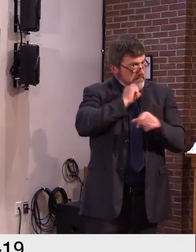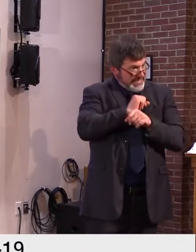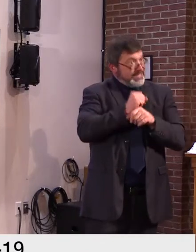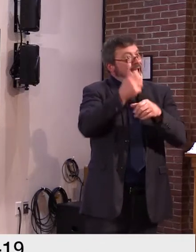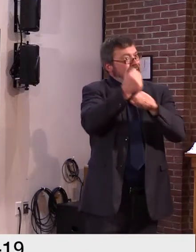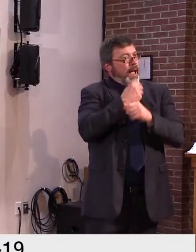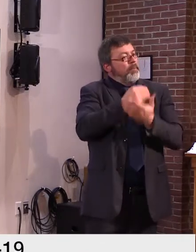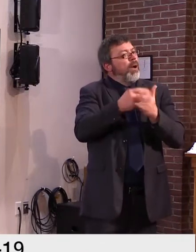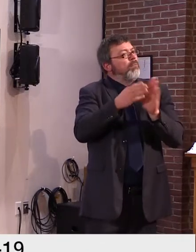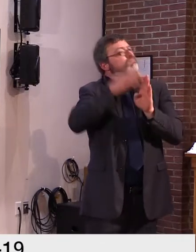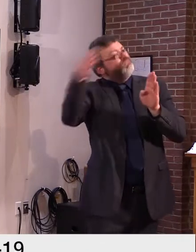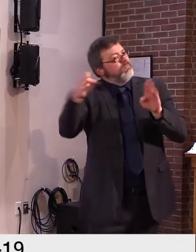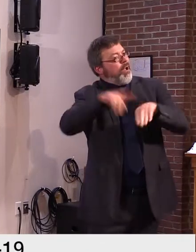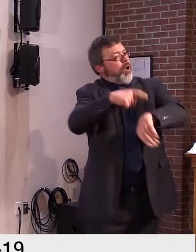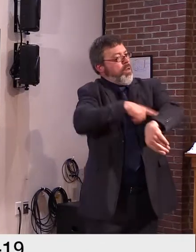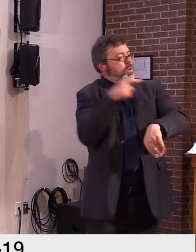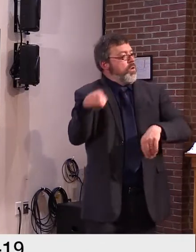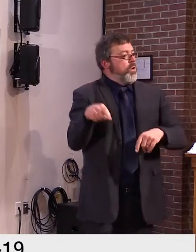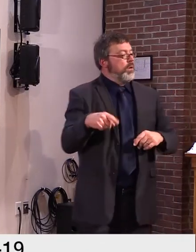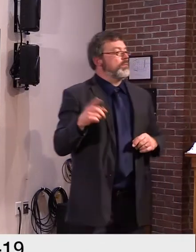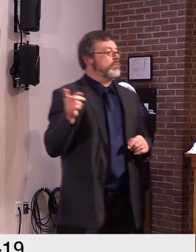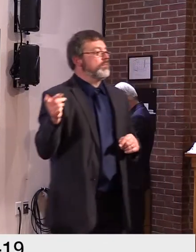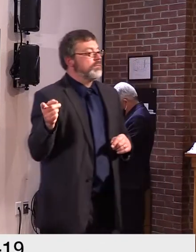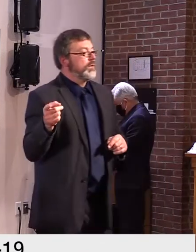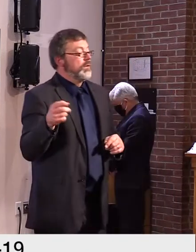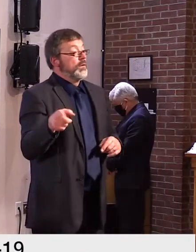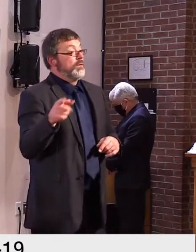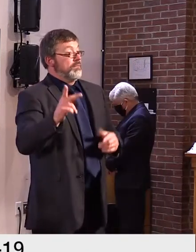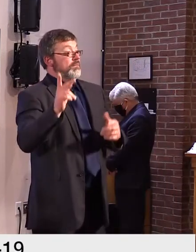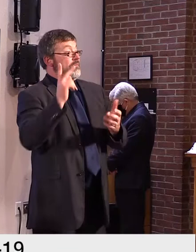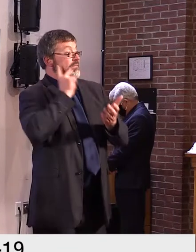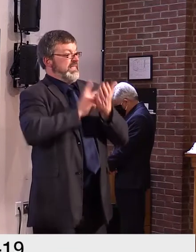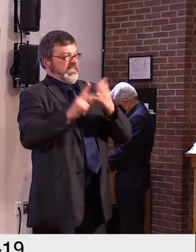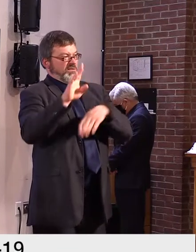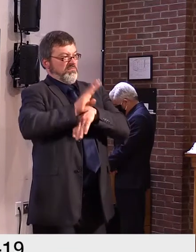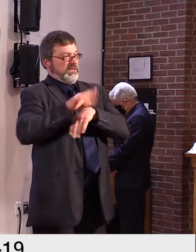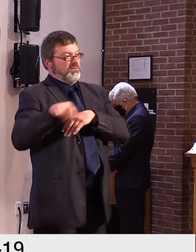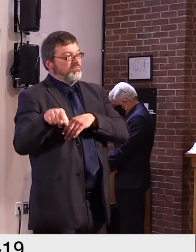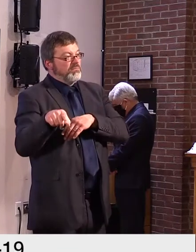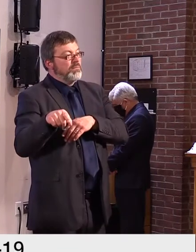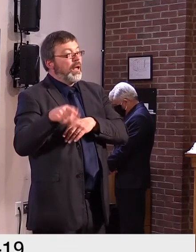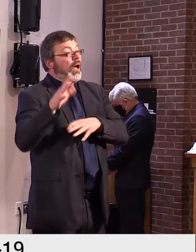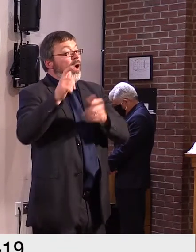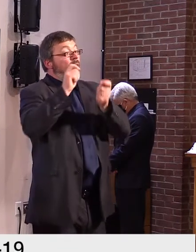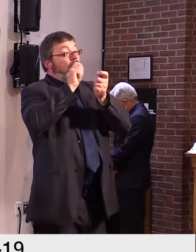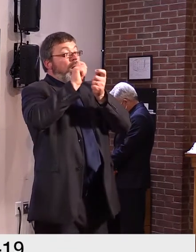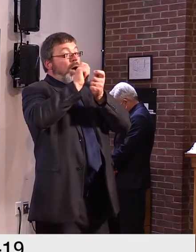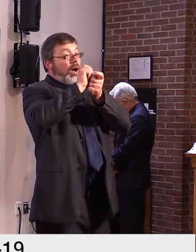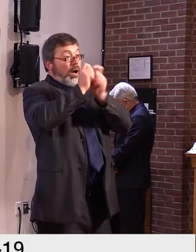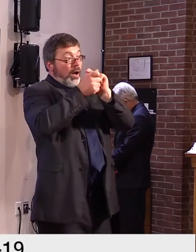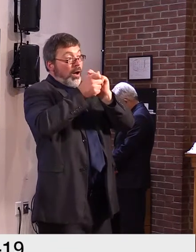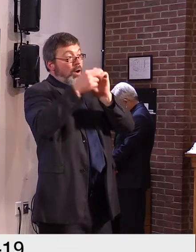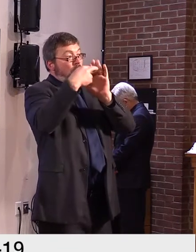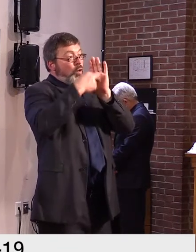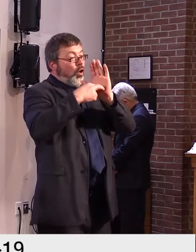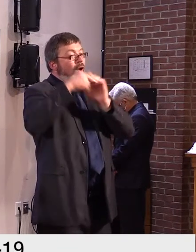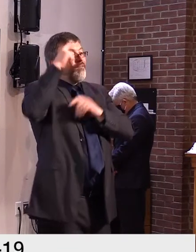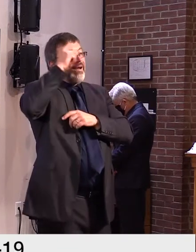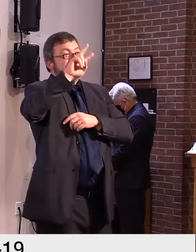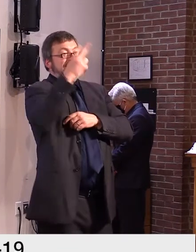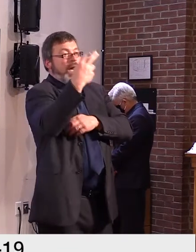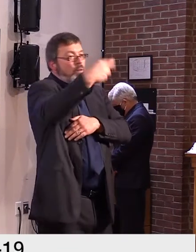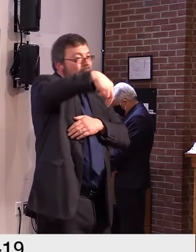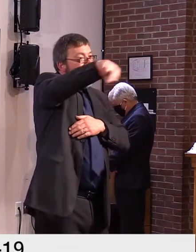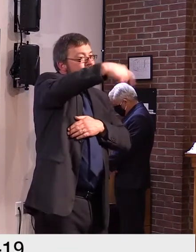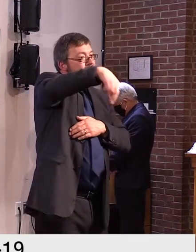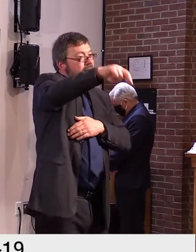The parameters were changed for the second round of funding, and that grant system is being modified as we